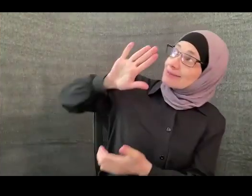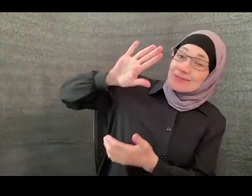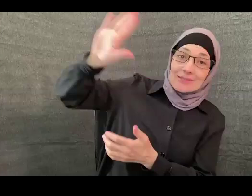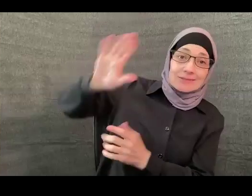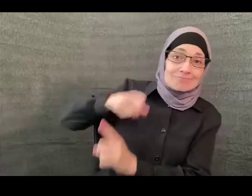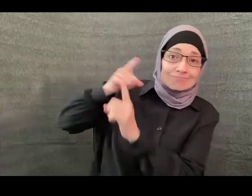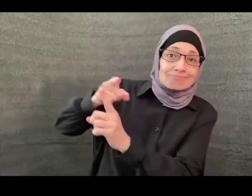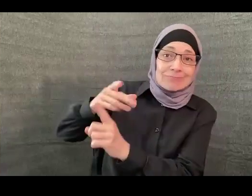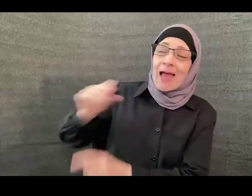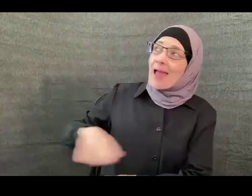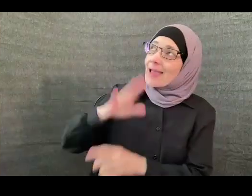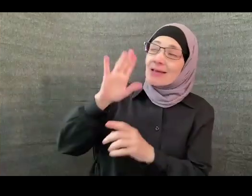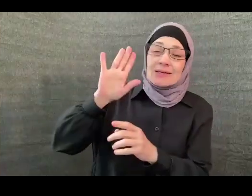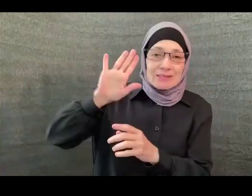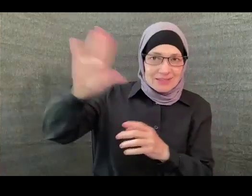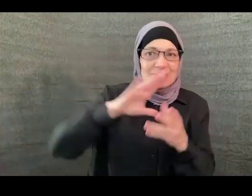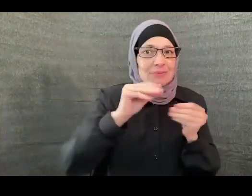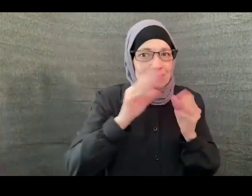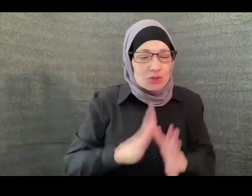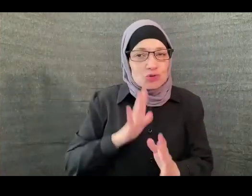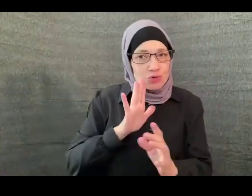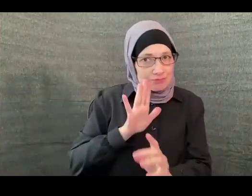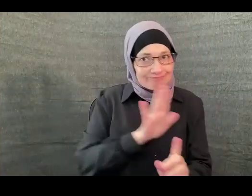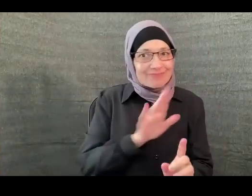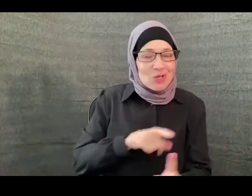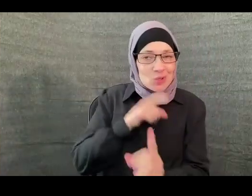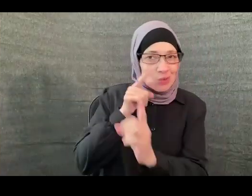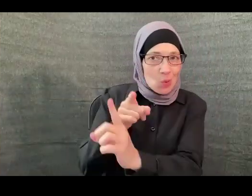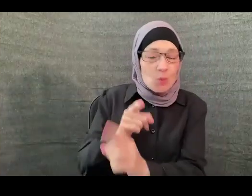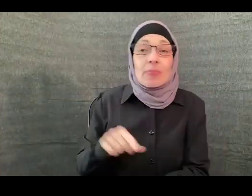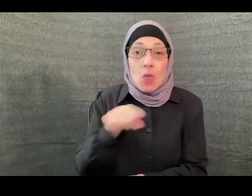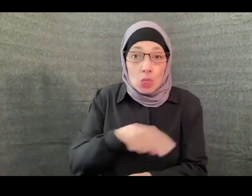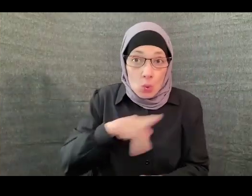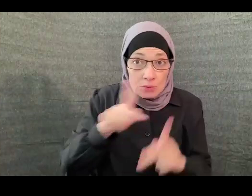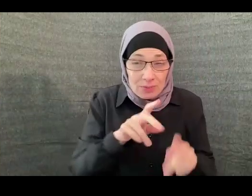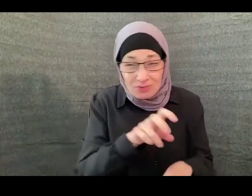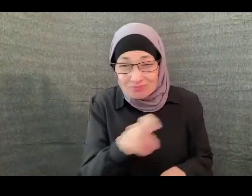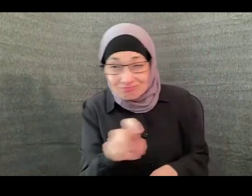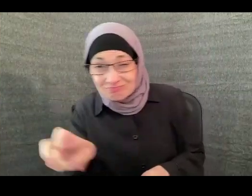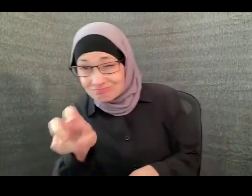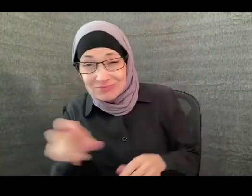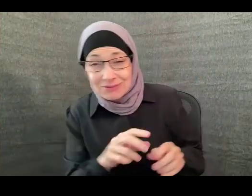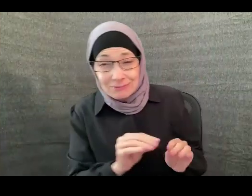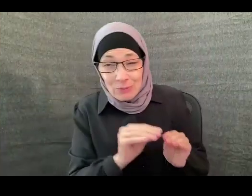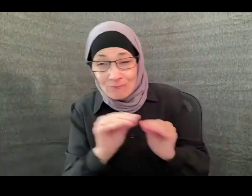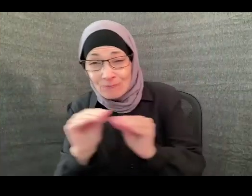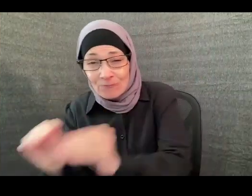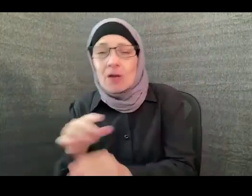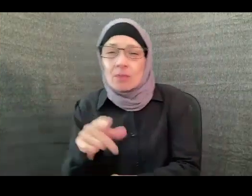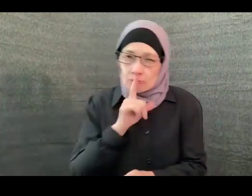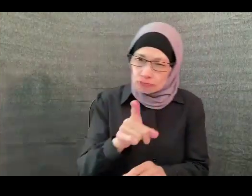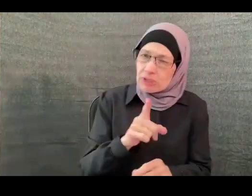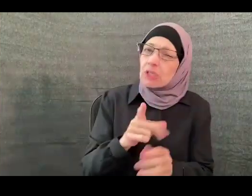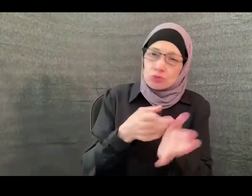And it says, those are the truthful ones. Truthful here means they are true to their faith.